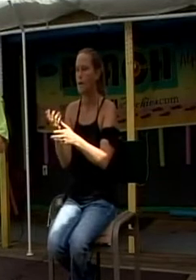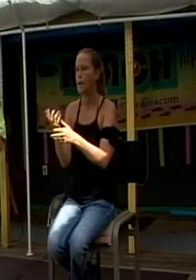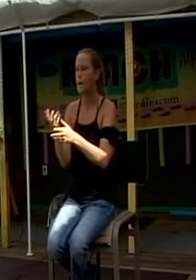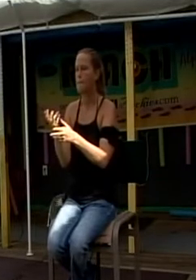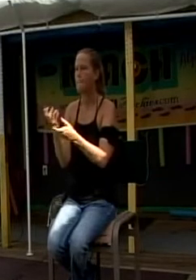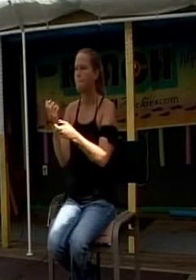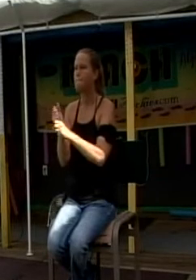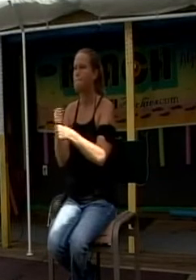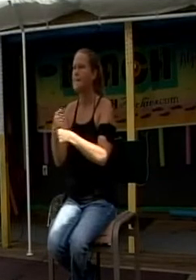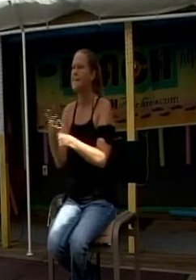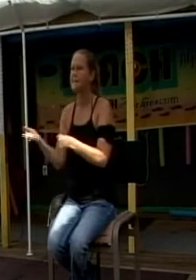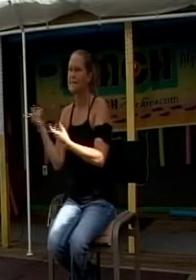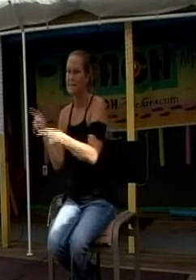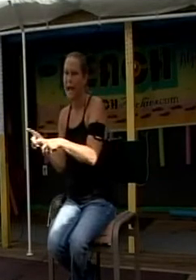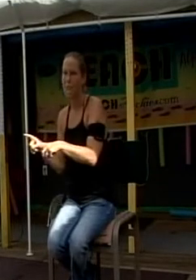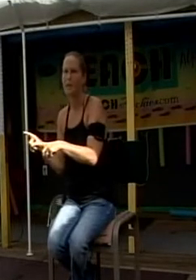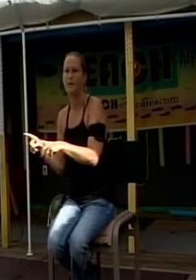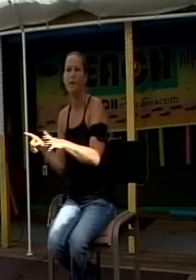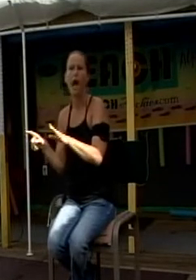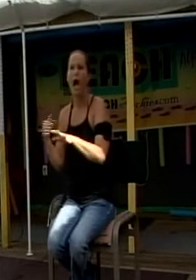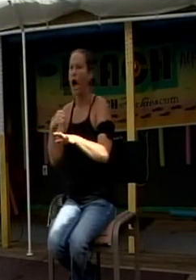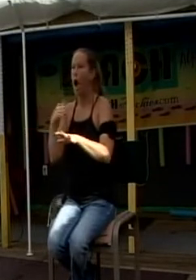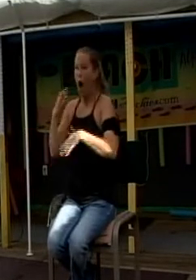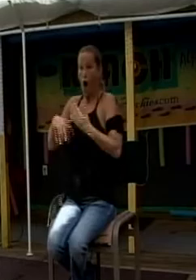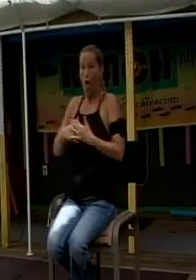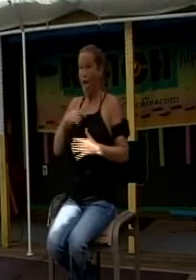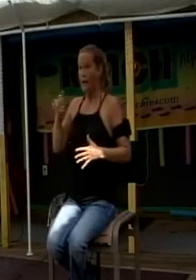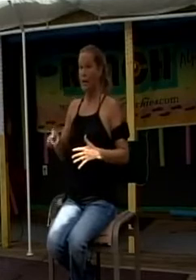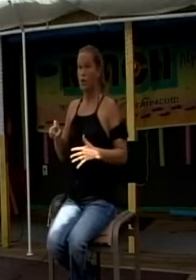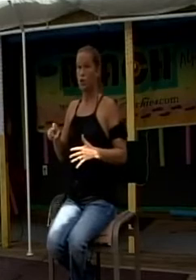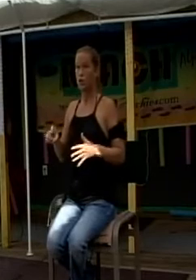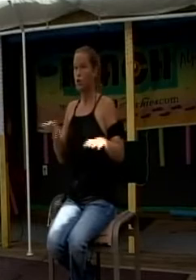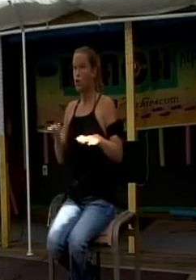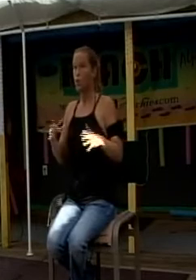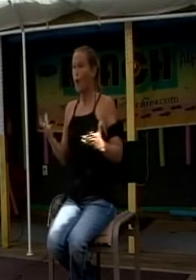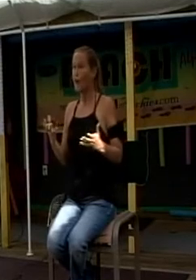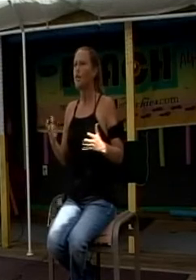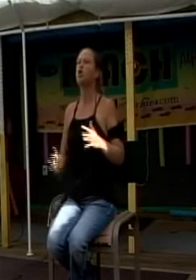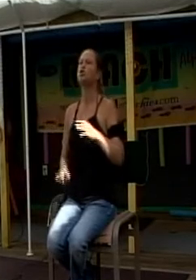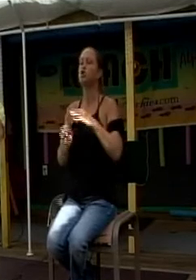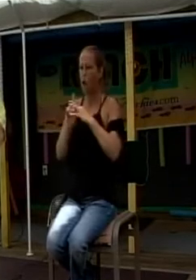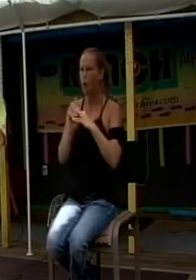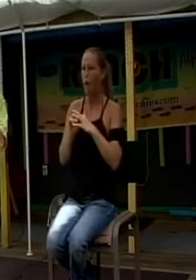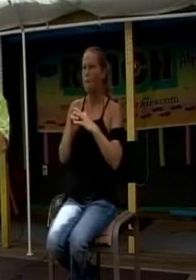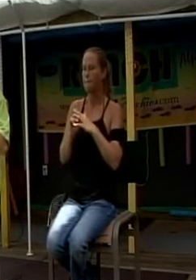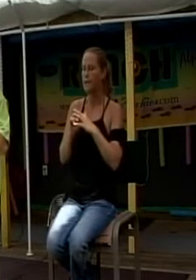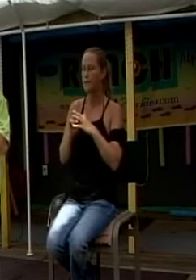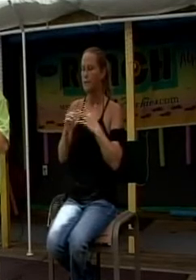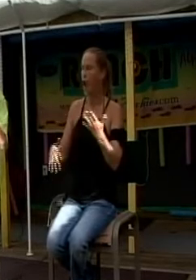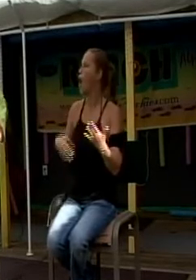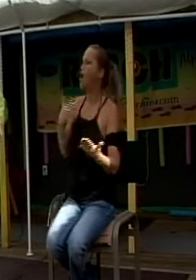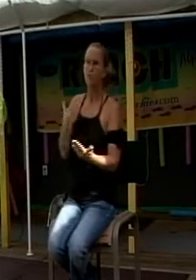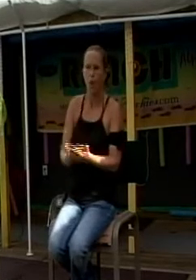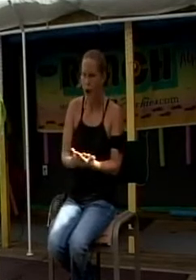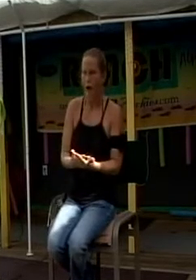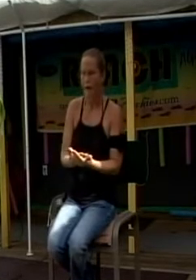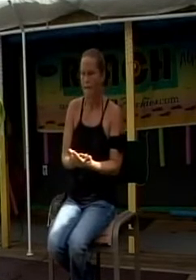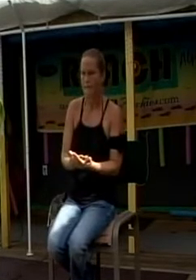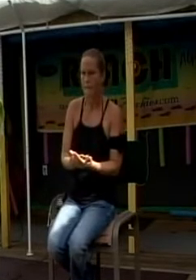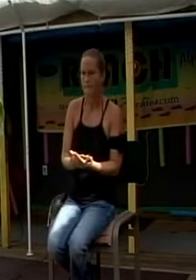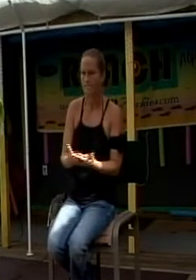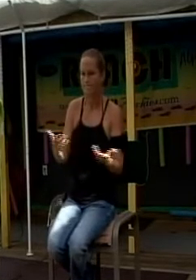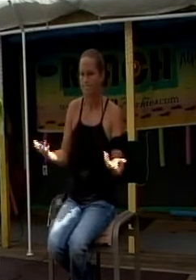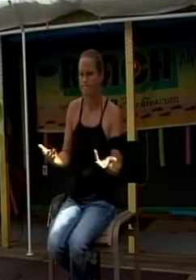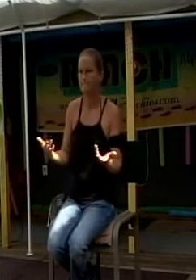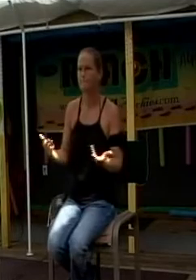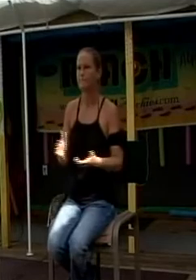up. And then the last, at 9 o'clock at night before I left my internship, talking with one of the counselors, the same message I got was, just